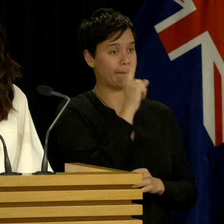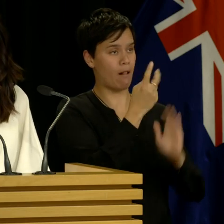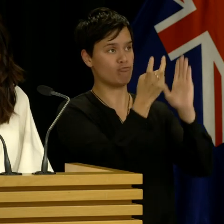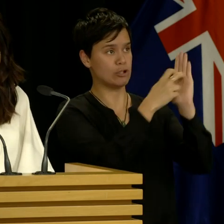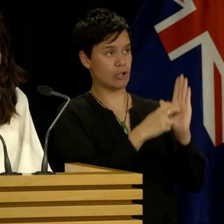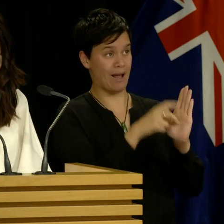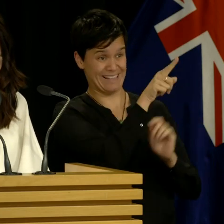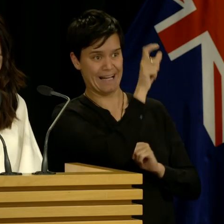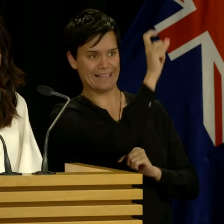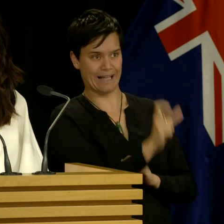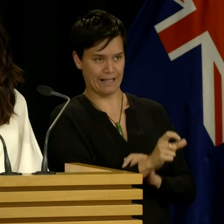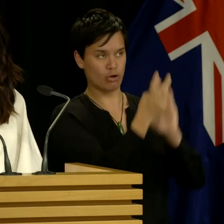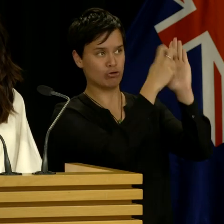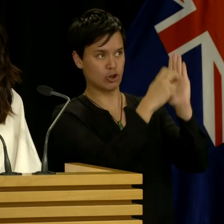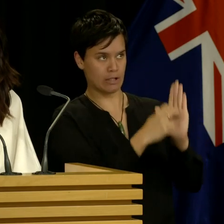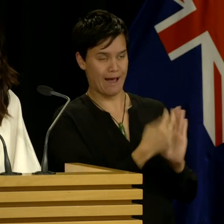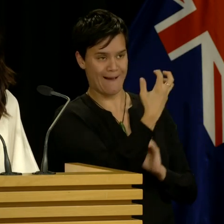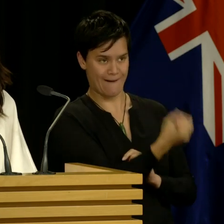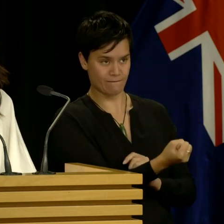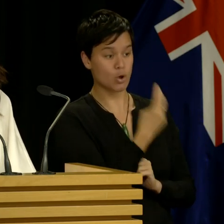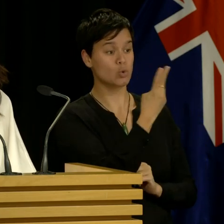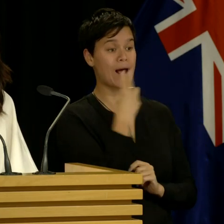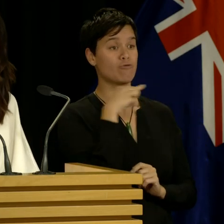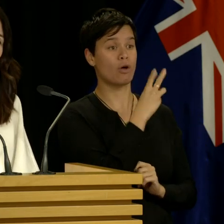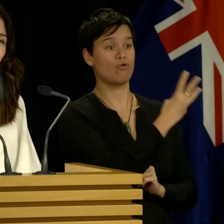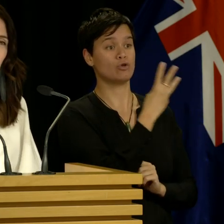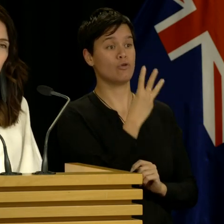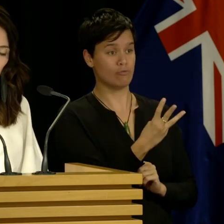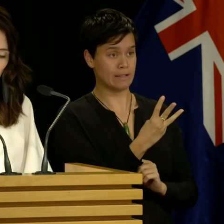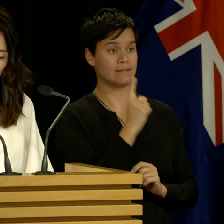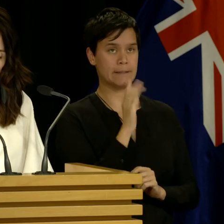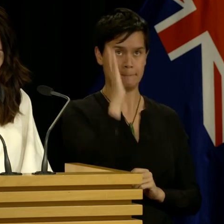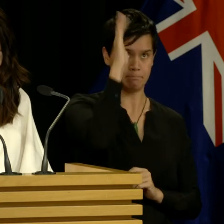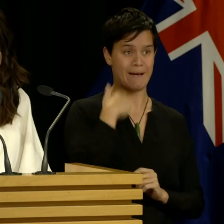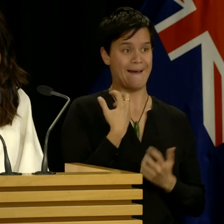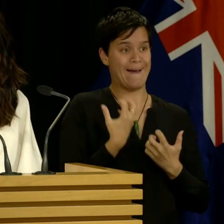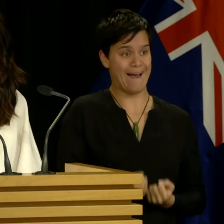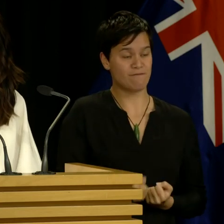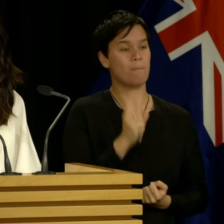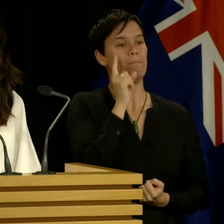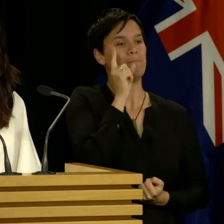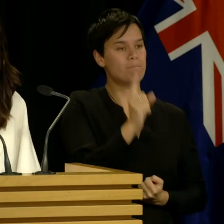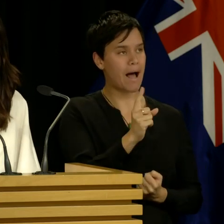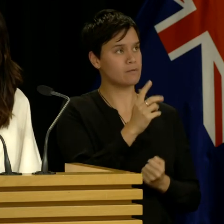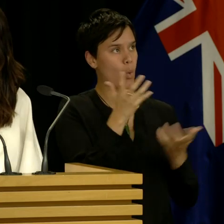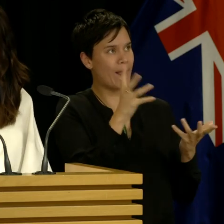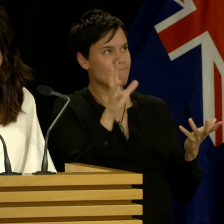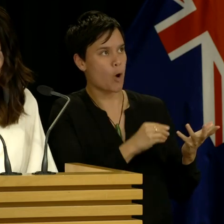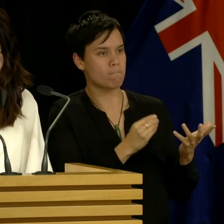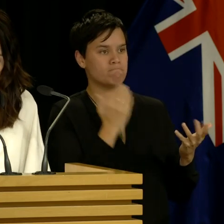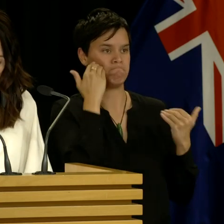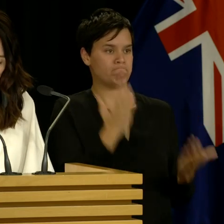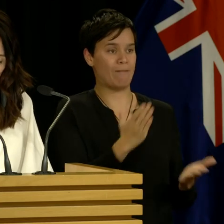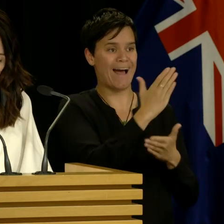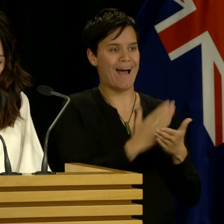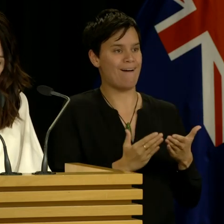country, although I should say half have not declared their region. So from within the half who have declared